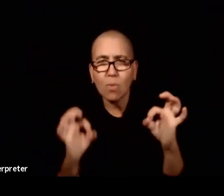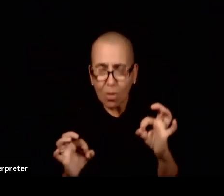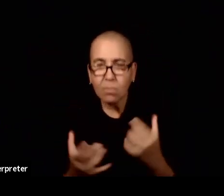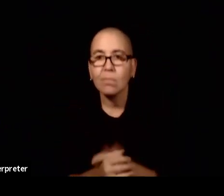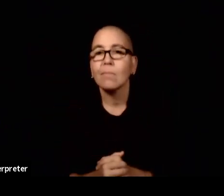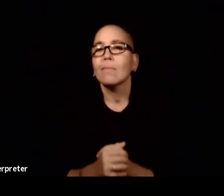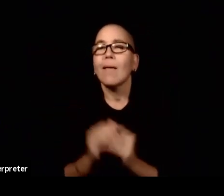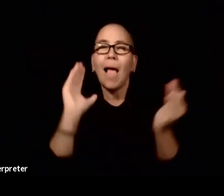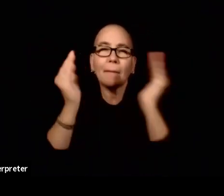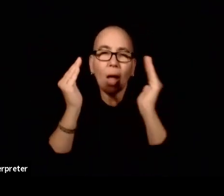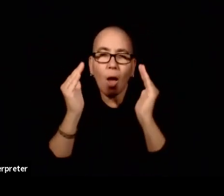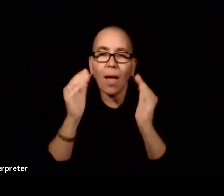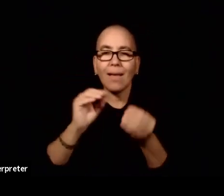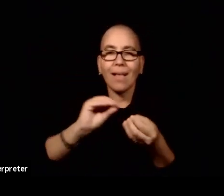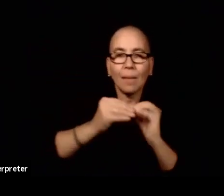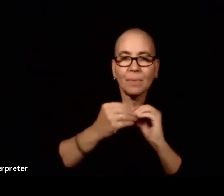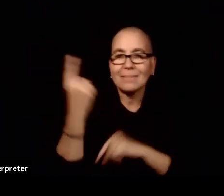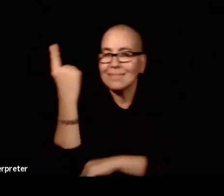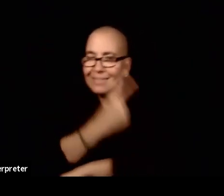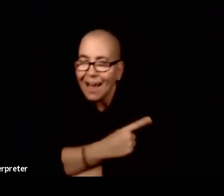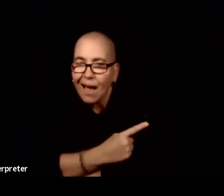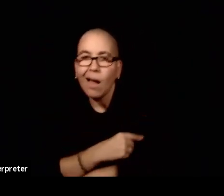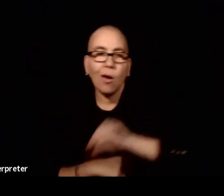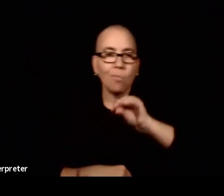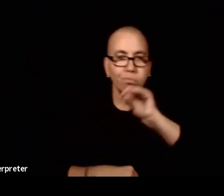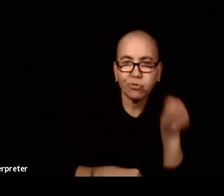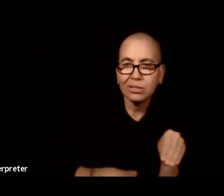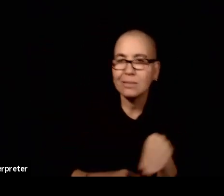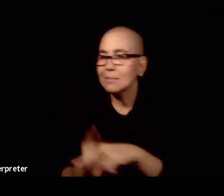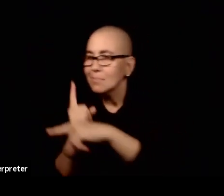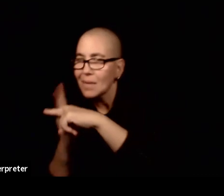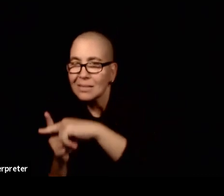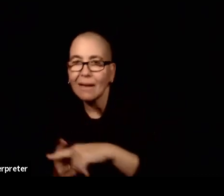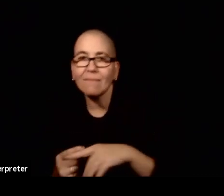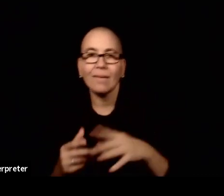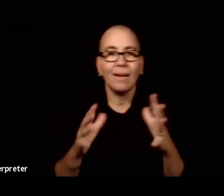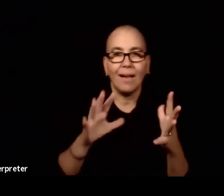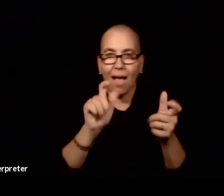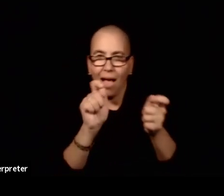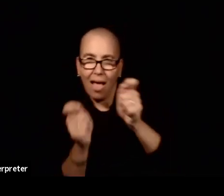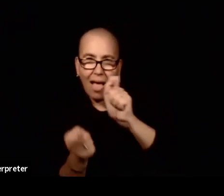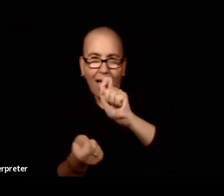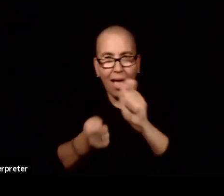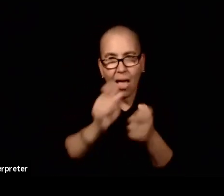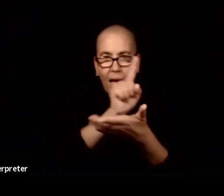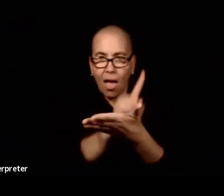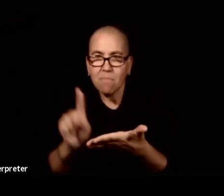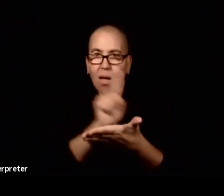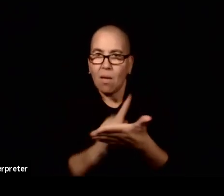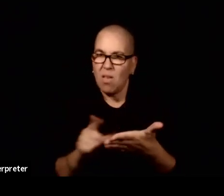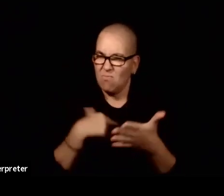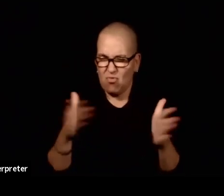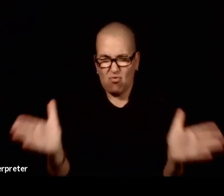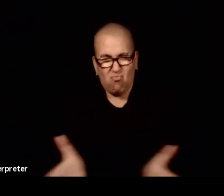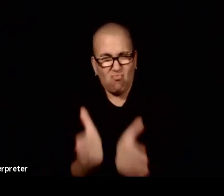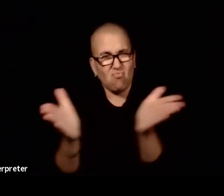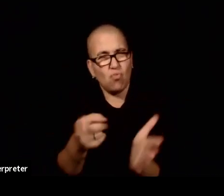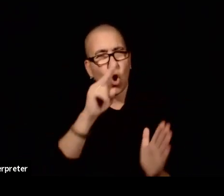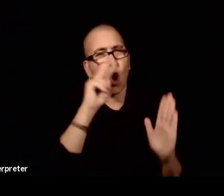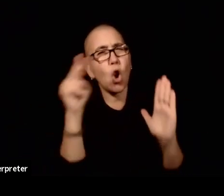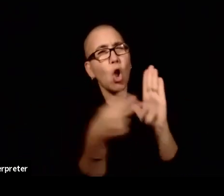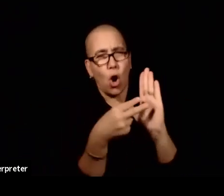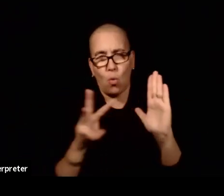many actual tests were being done each week. So quite a bit of visibility and granularity there to how the testing